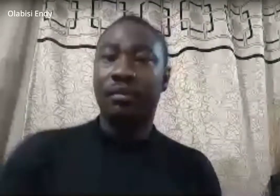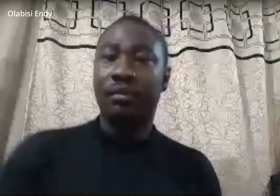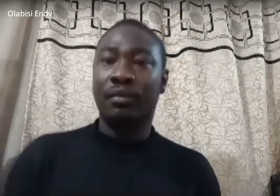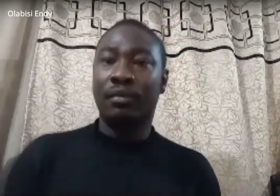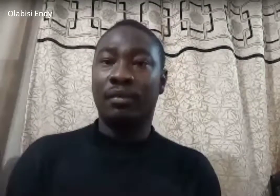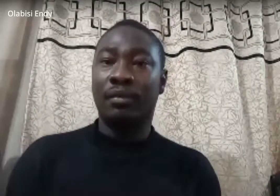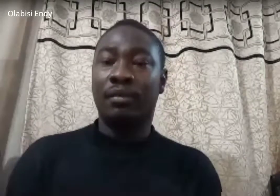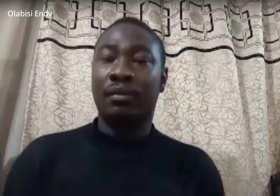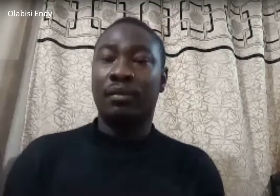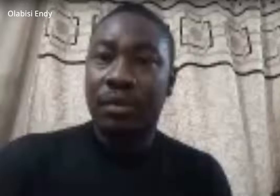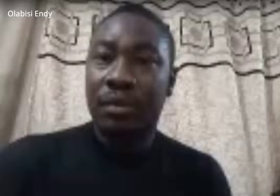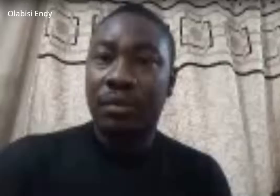Is it better from your end, Uju?